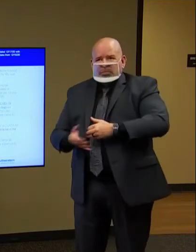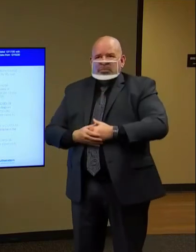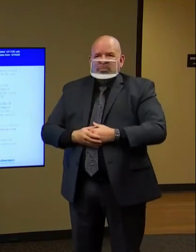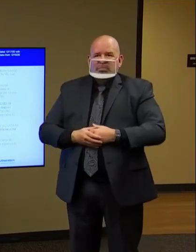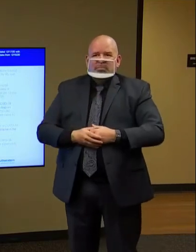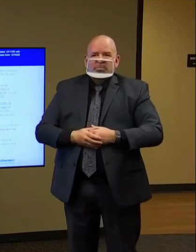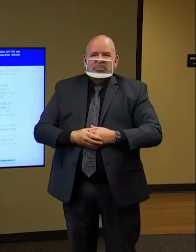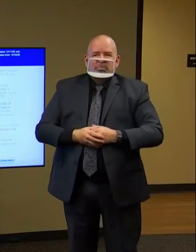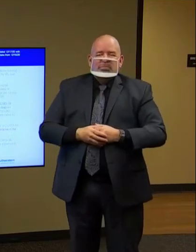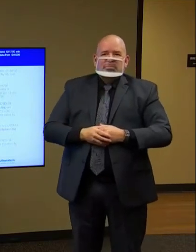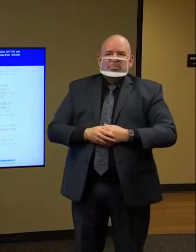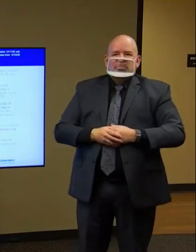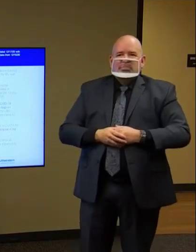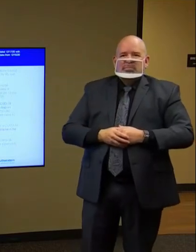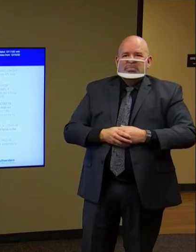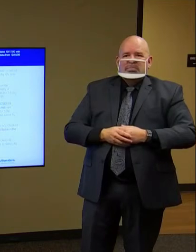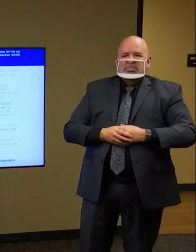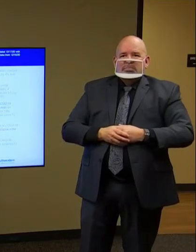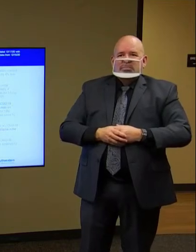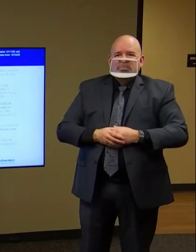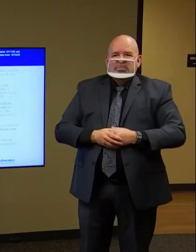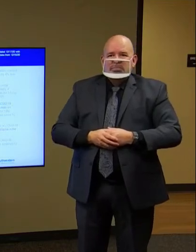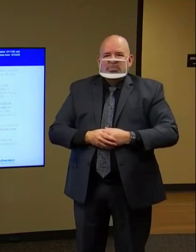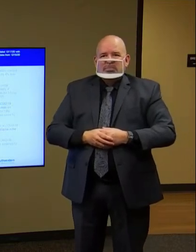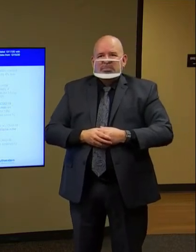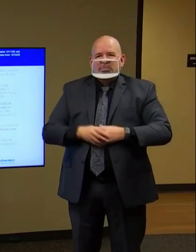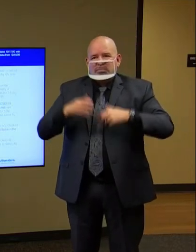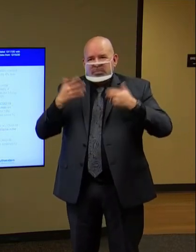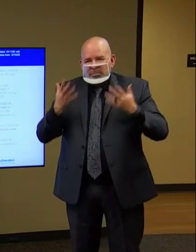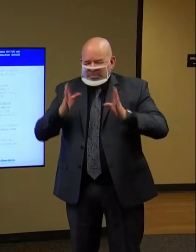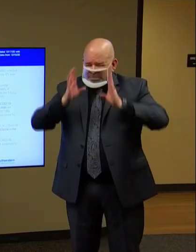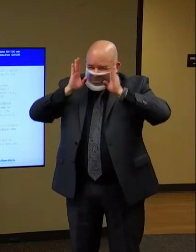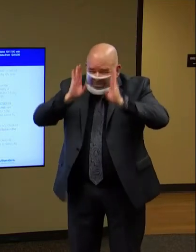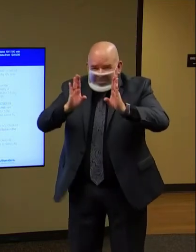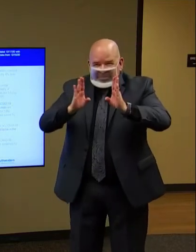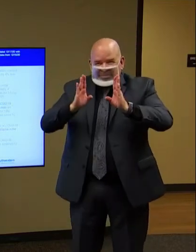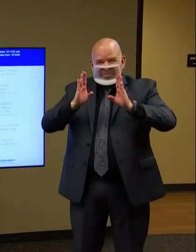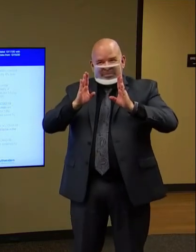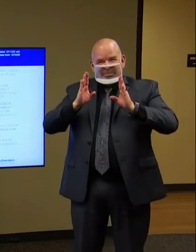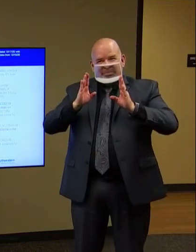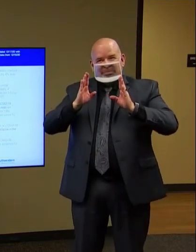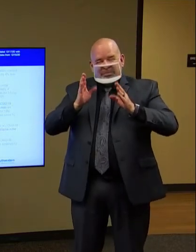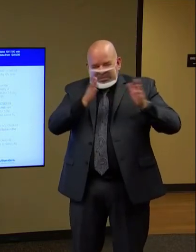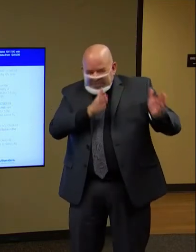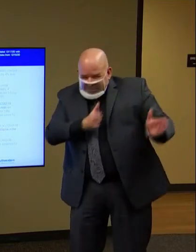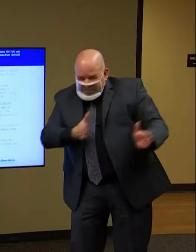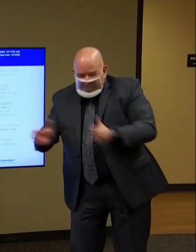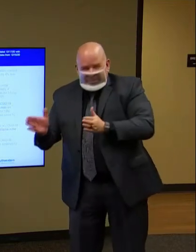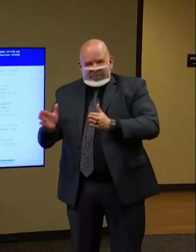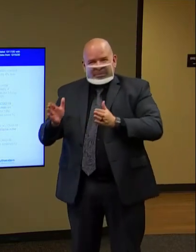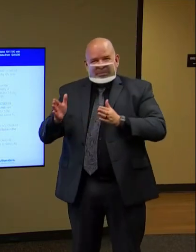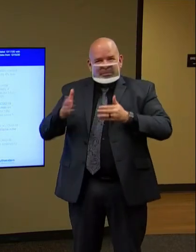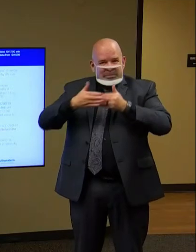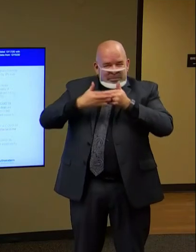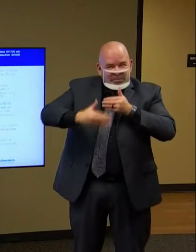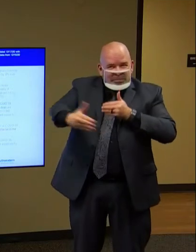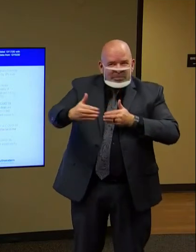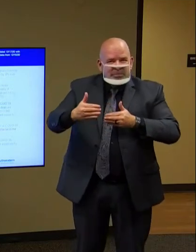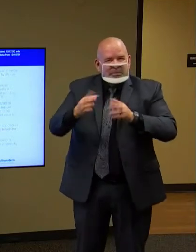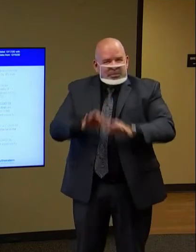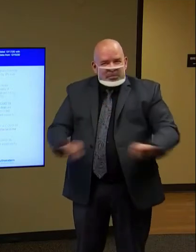that now in this time of high spread. So you should plan ahead as much as possible. If you can limit your trips